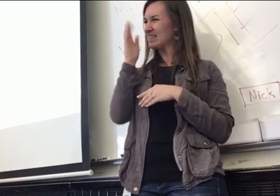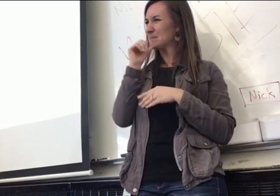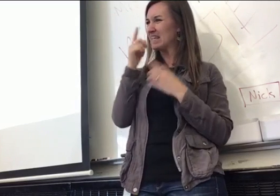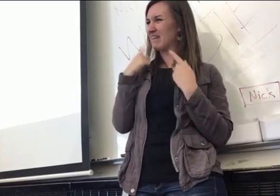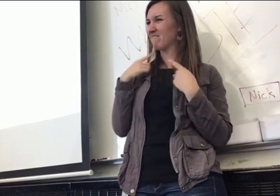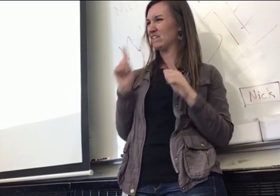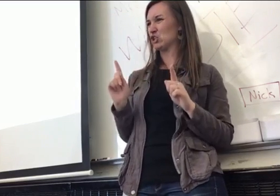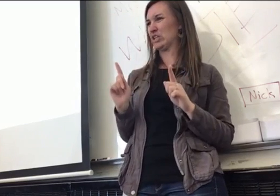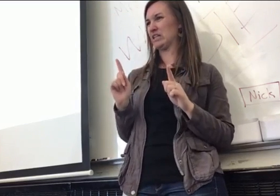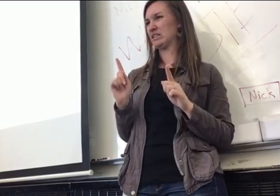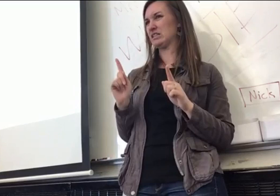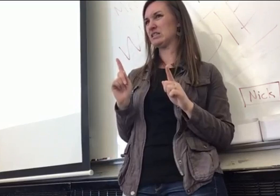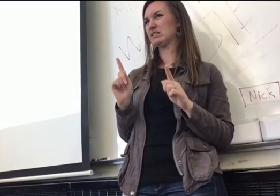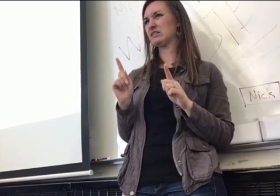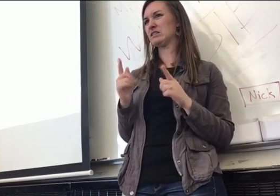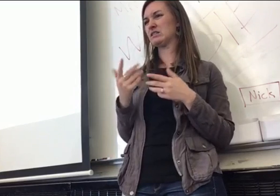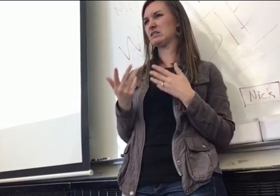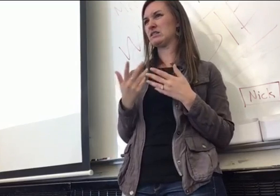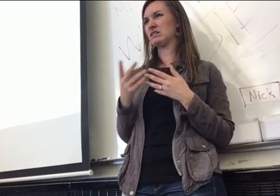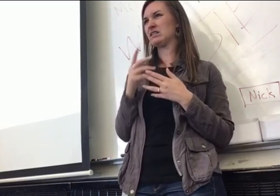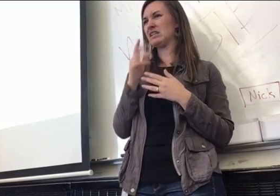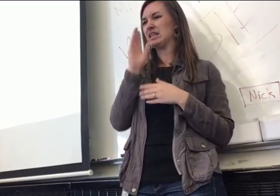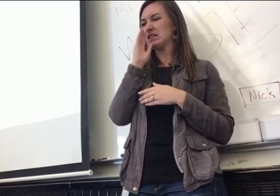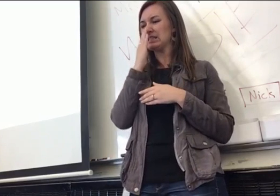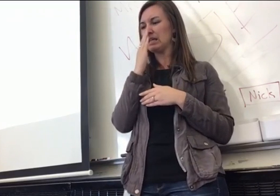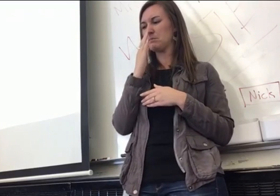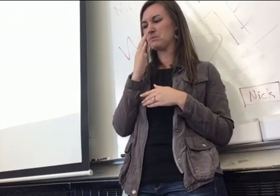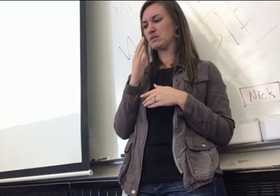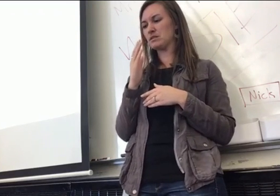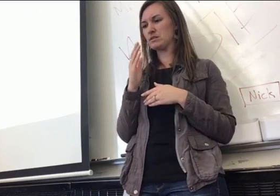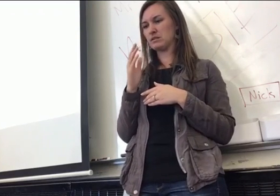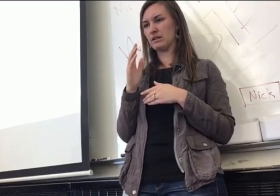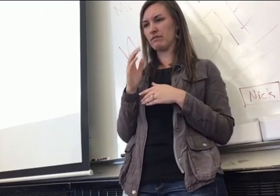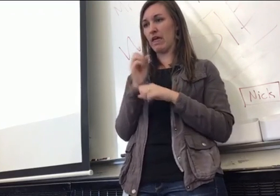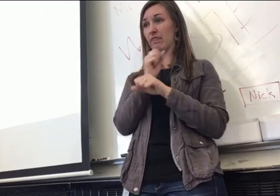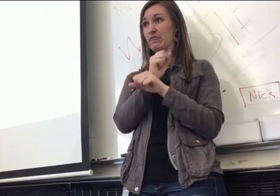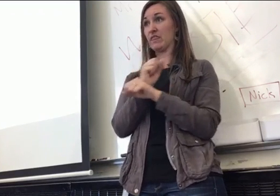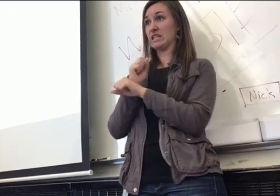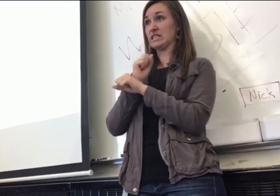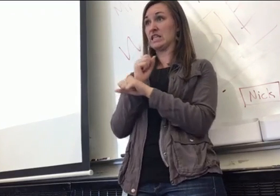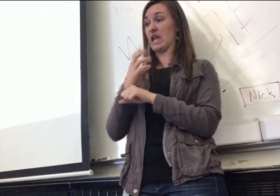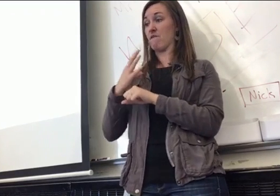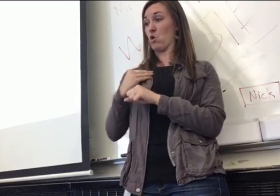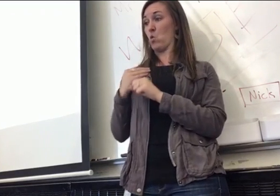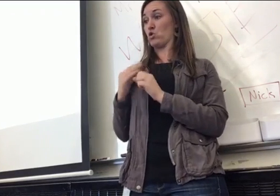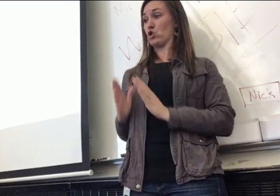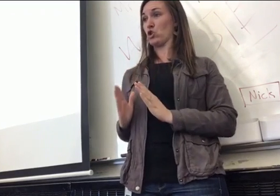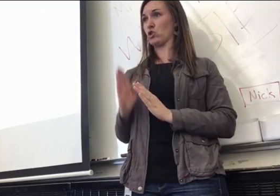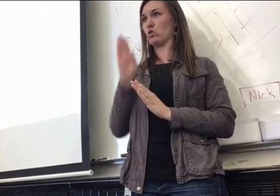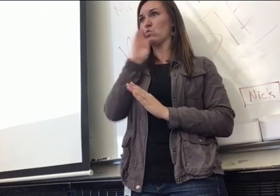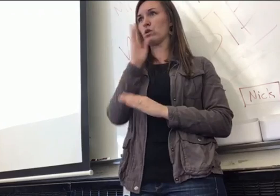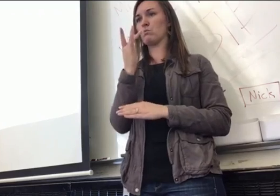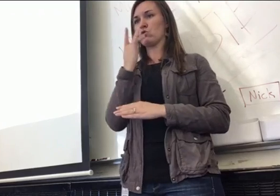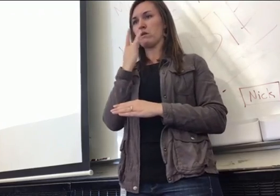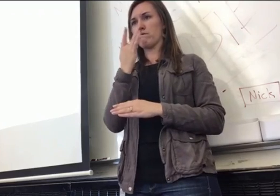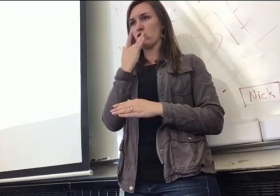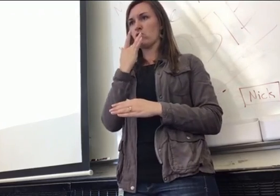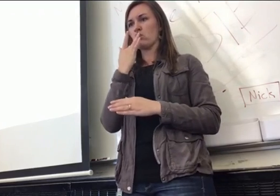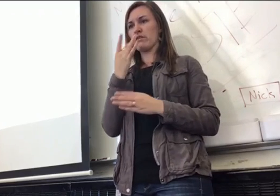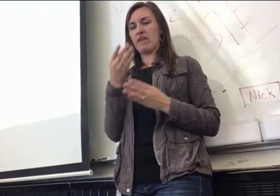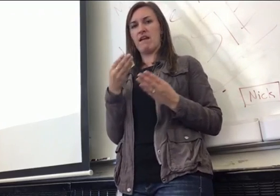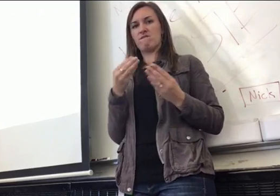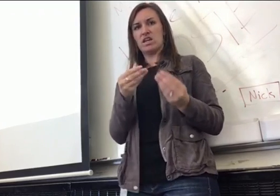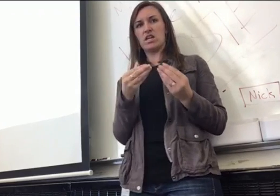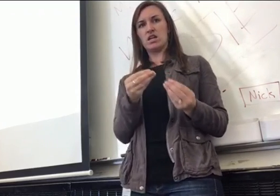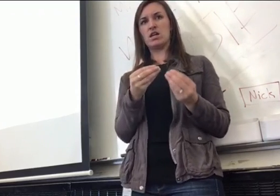Doesn't it seem? It seems to me that the slavers would rather treat their slaves. Well.